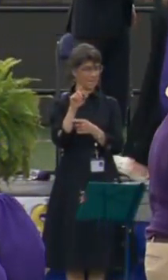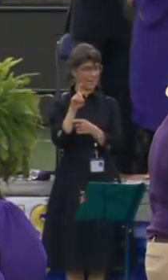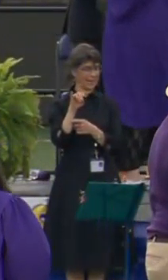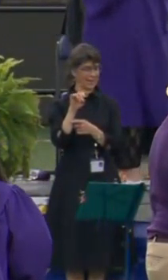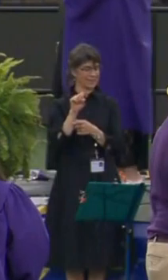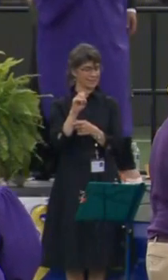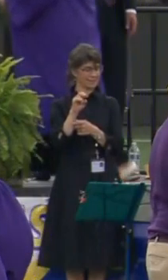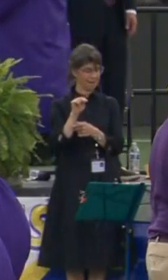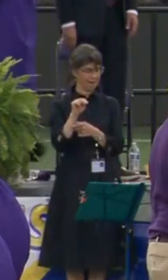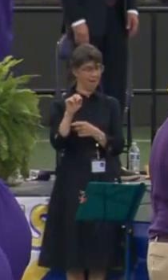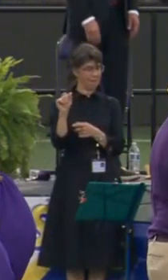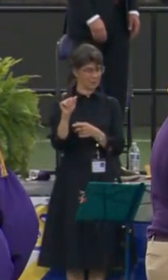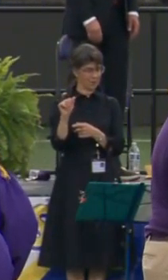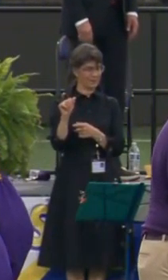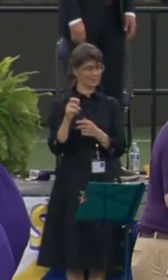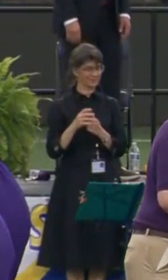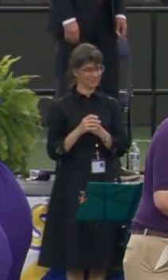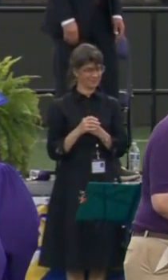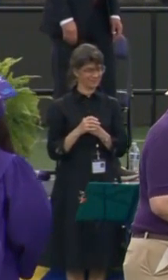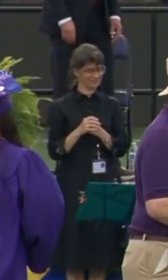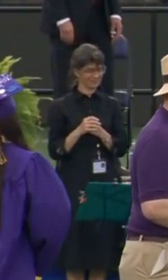Madison Amenstahl.